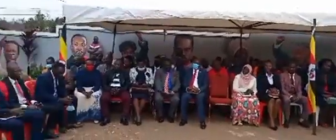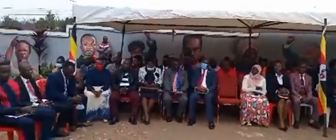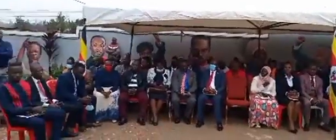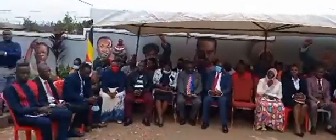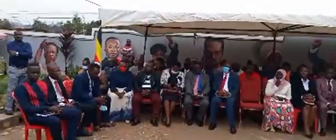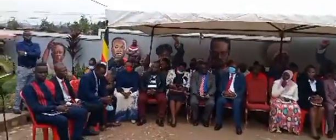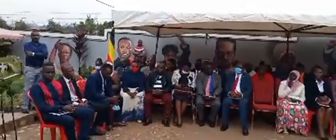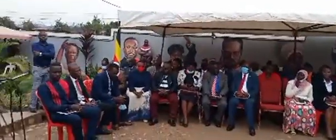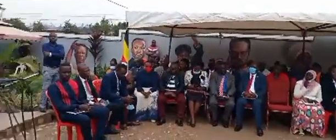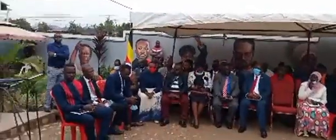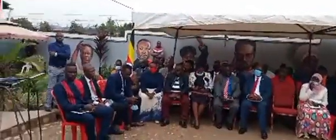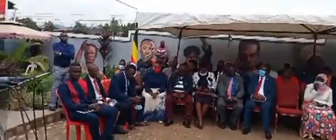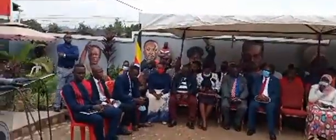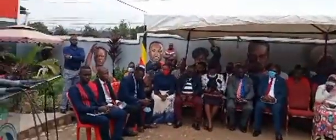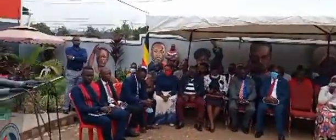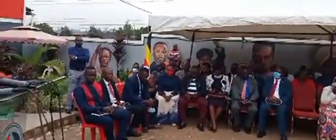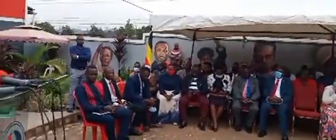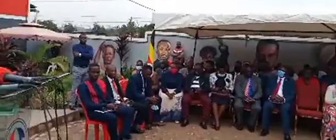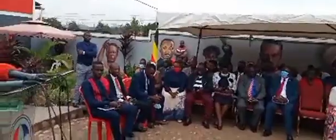leaders, councillors.